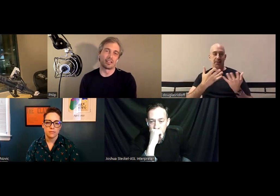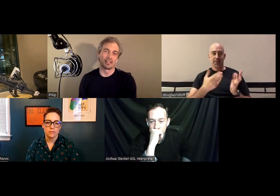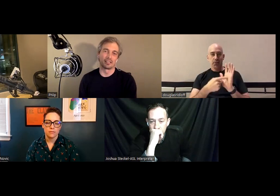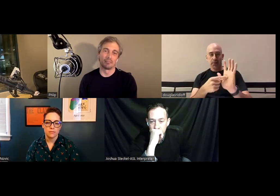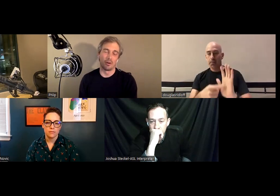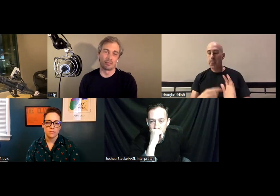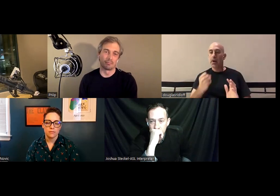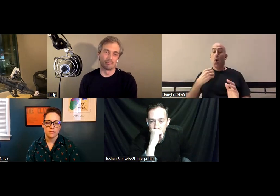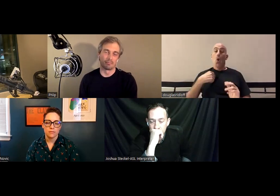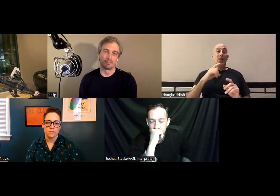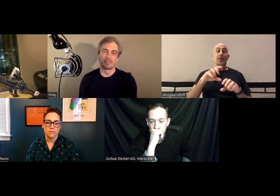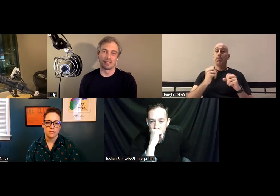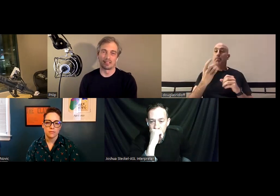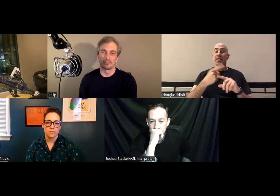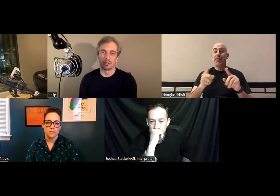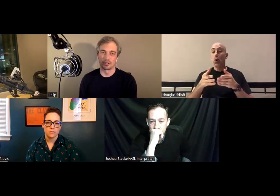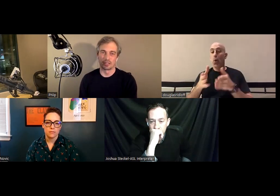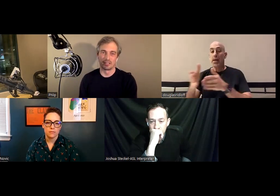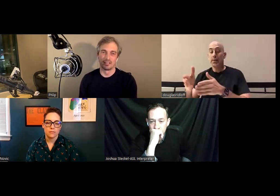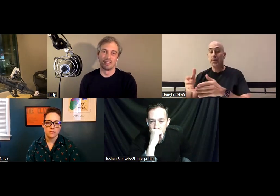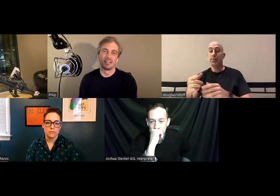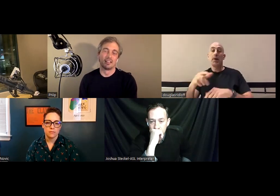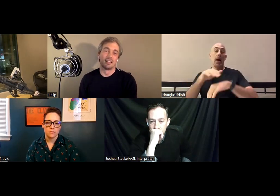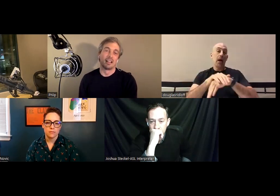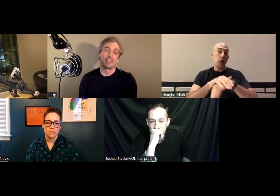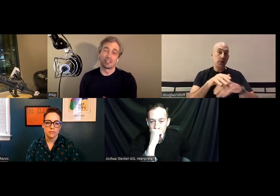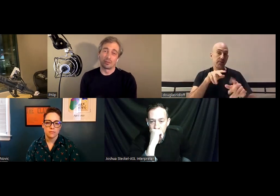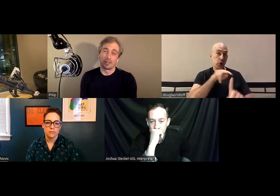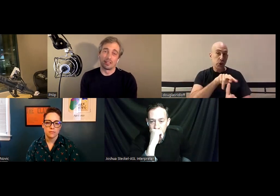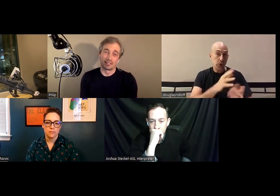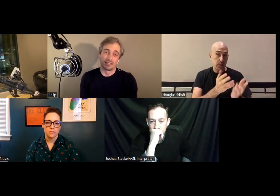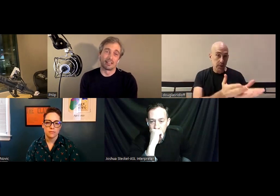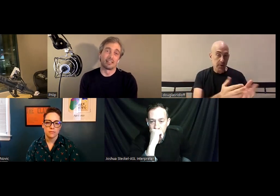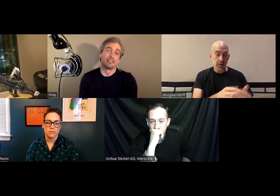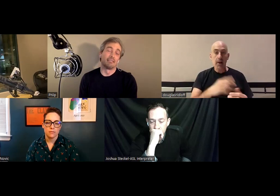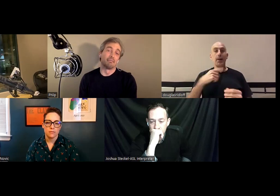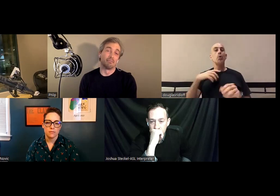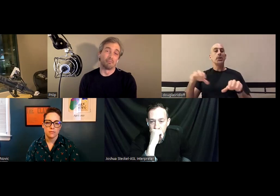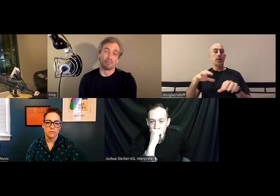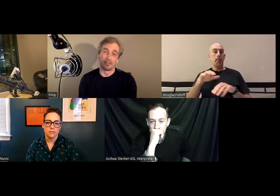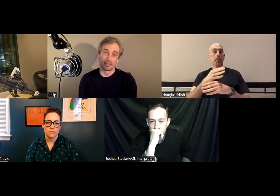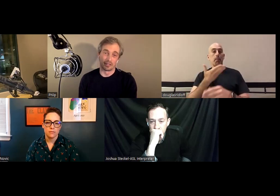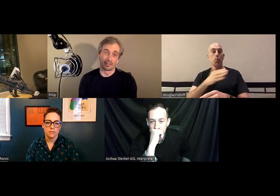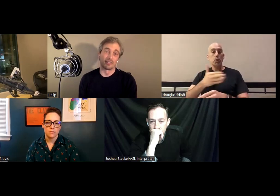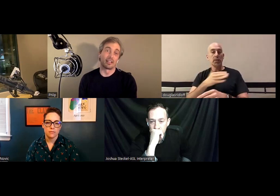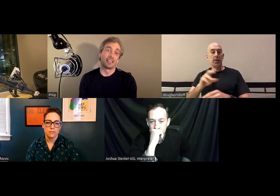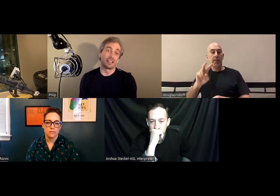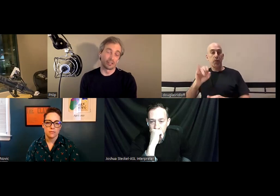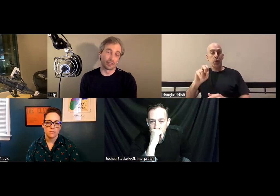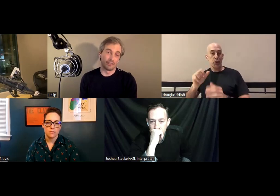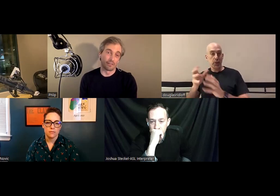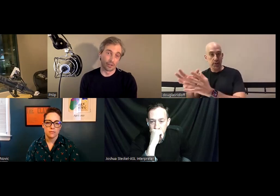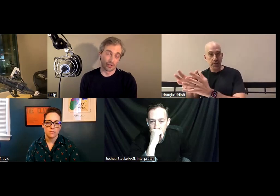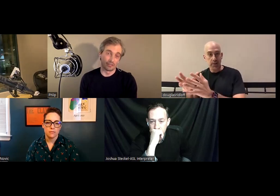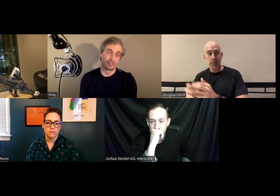understanding closer to the ASL poem and ASL poetry. And there are different ways that we can do that. You can